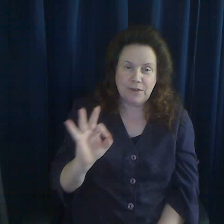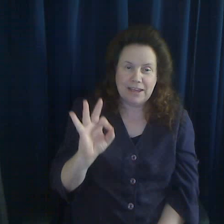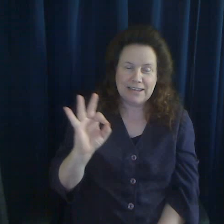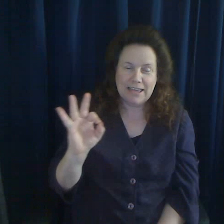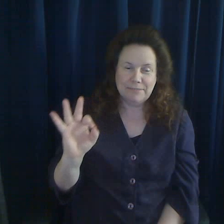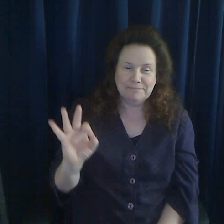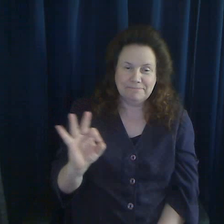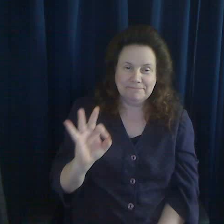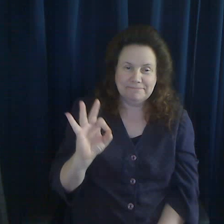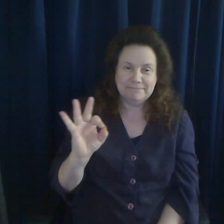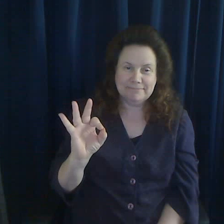Friday,